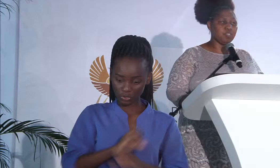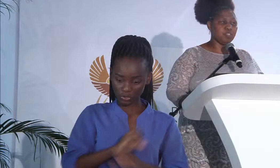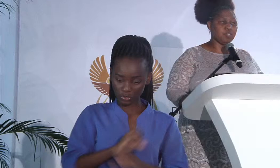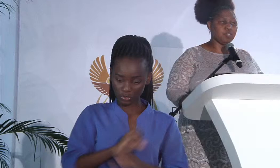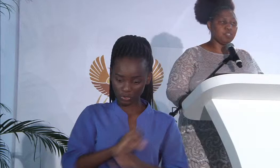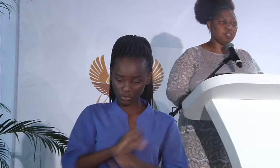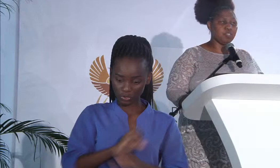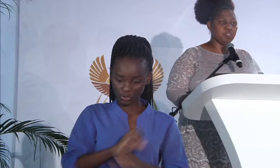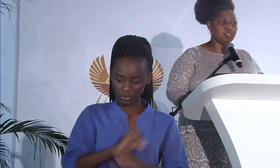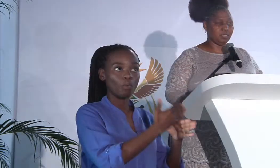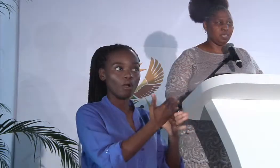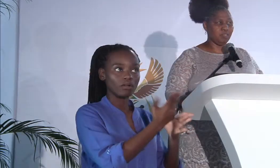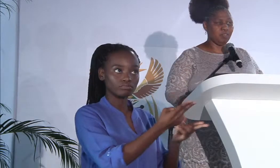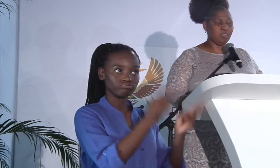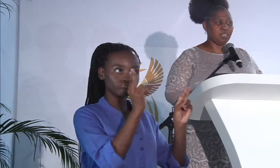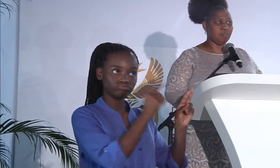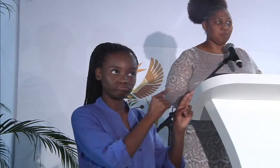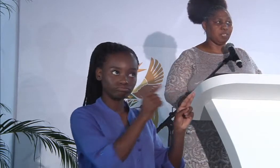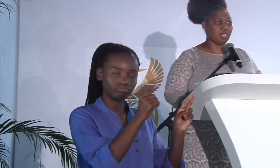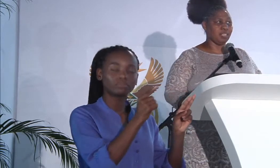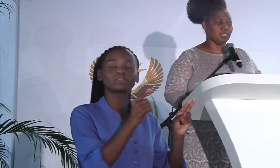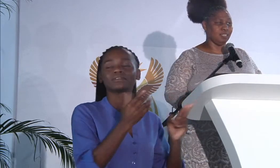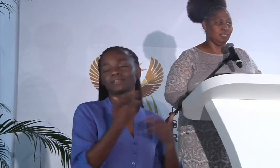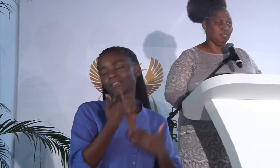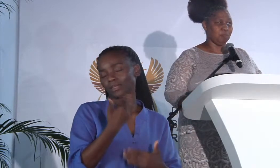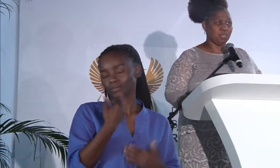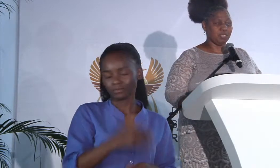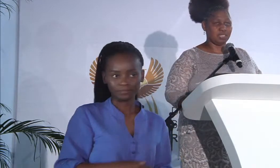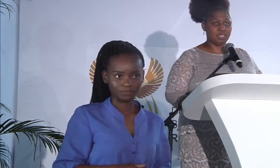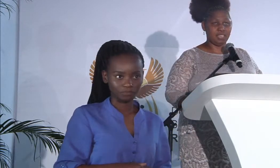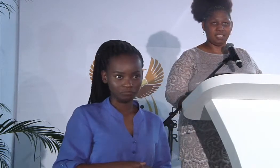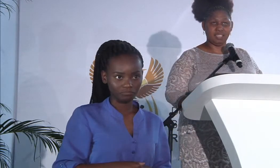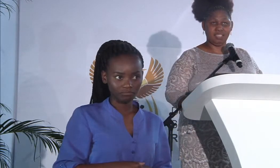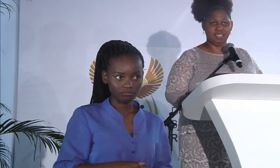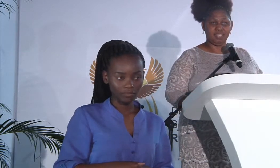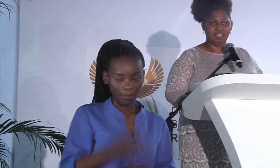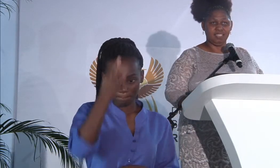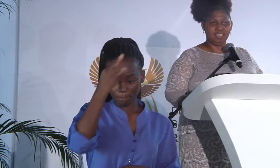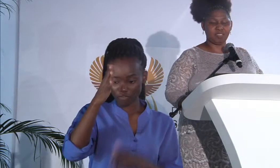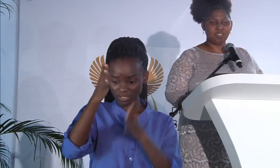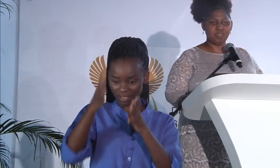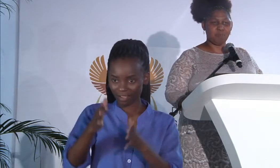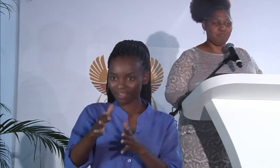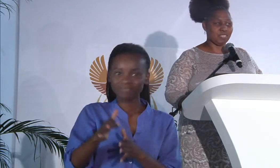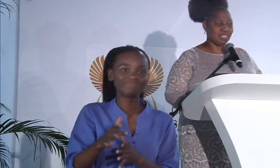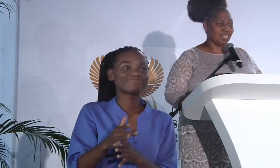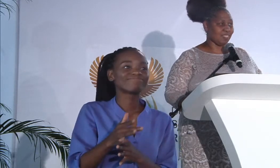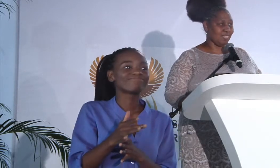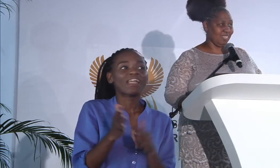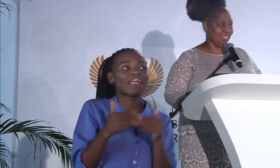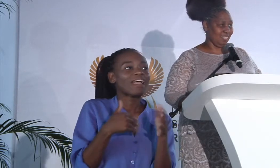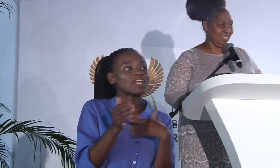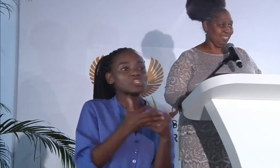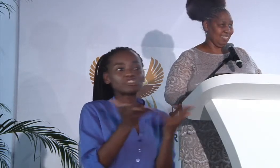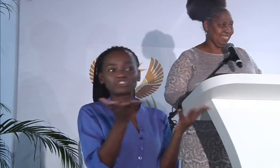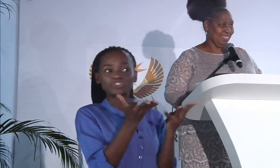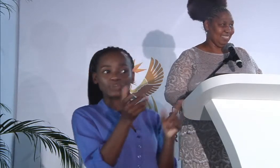beings, I always say, you know, not everybody that has a PhD and is called a professor is actually